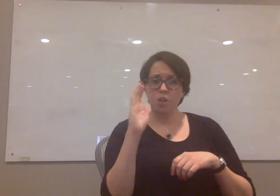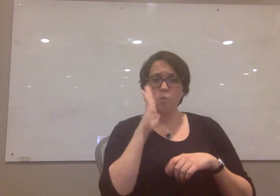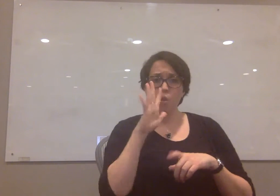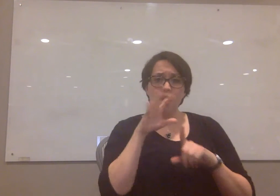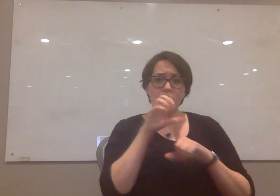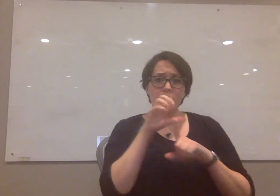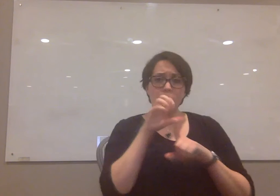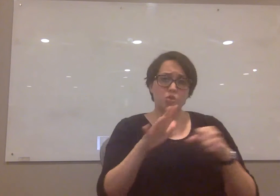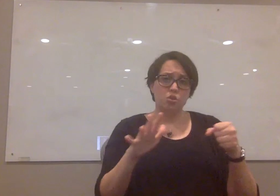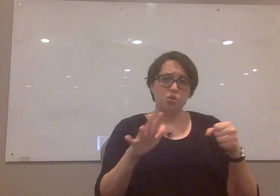entire